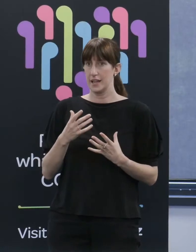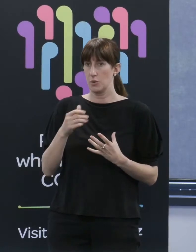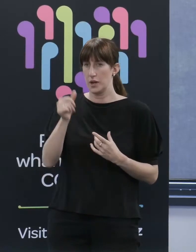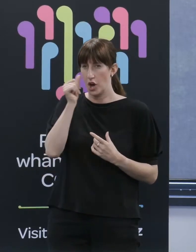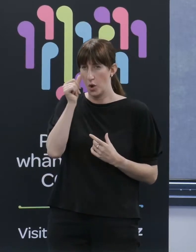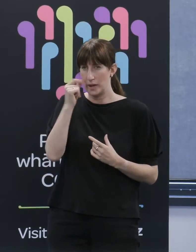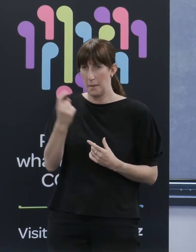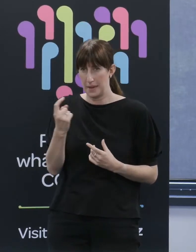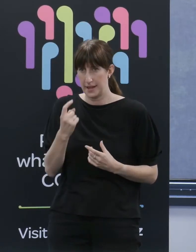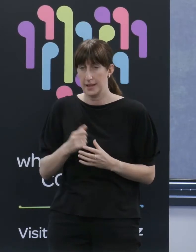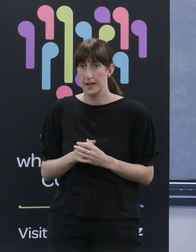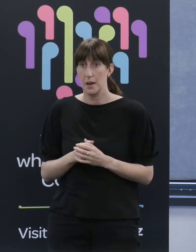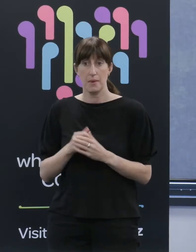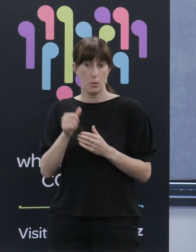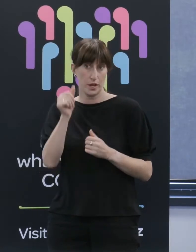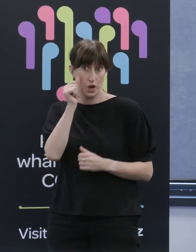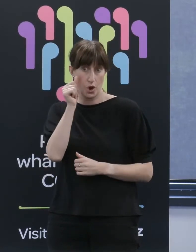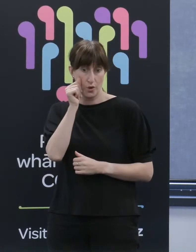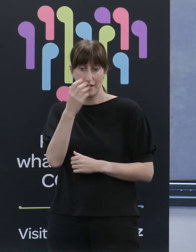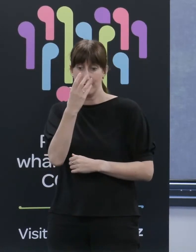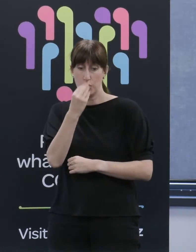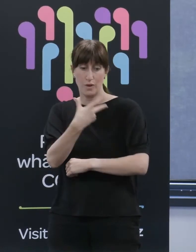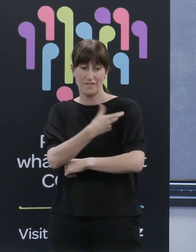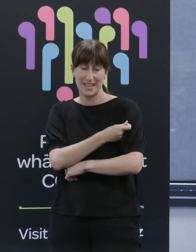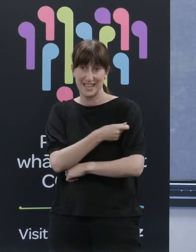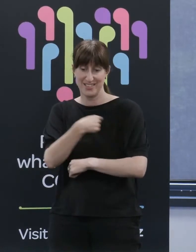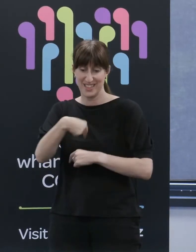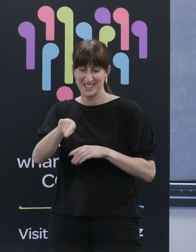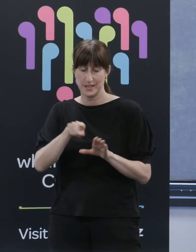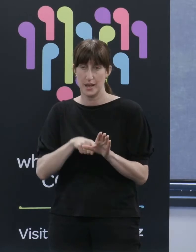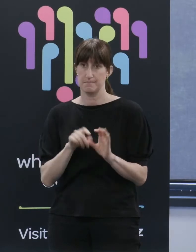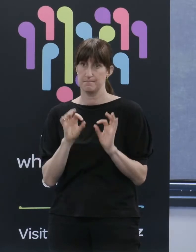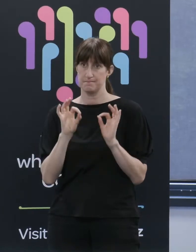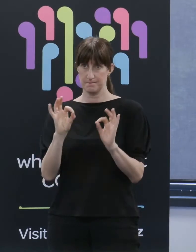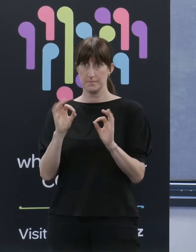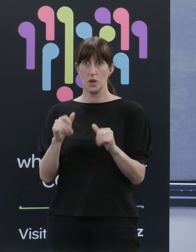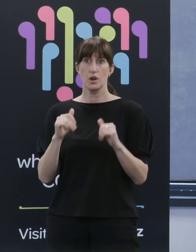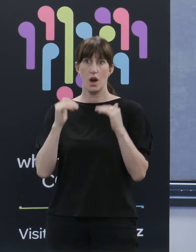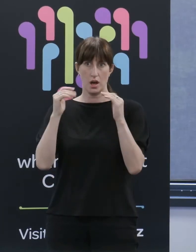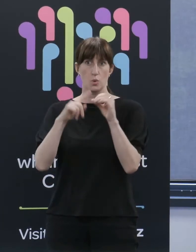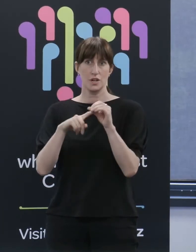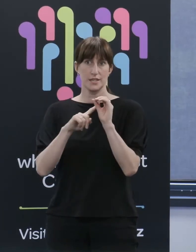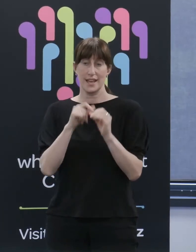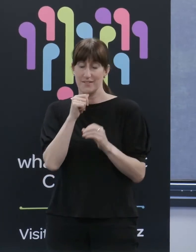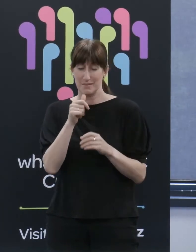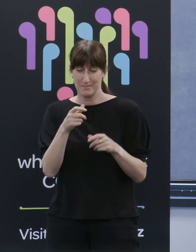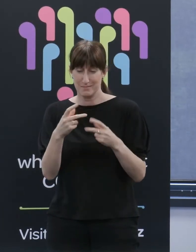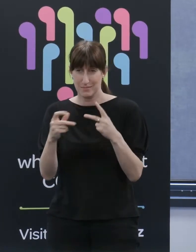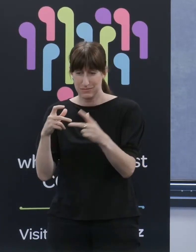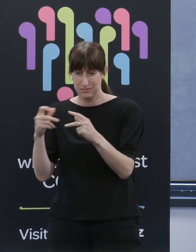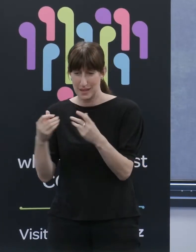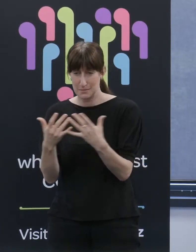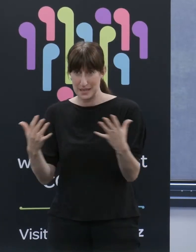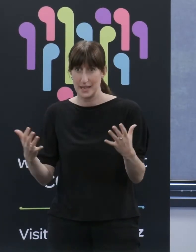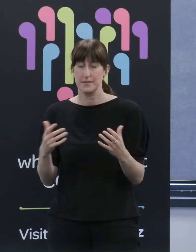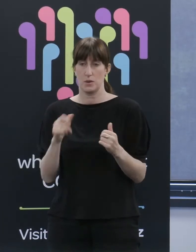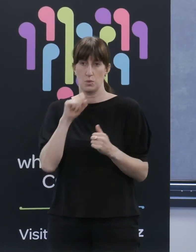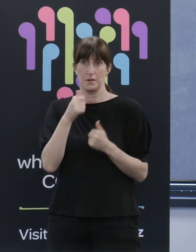got a good vaccine for this year, and if we can get as many people vaccinated as possible, that will help a lot. How many New Zealanders